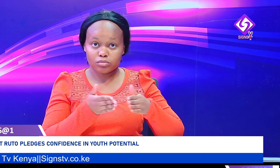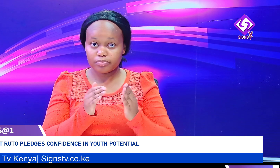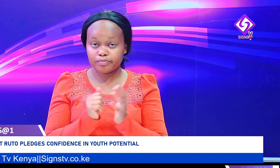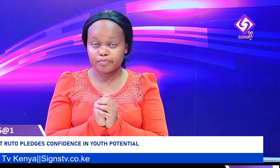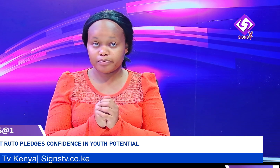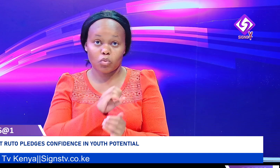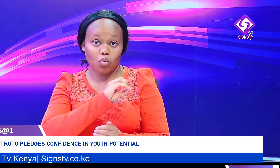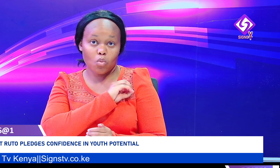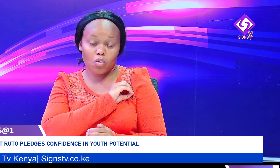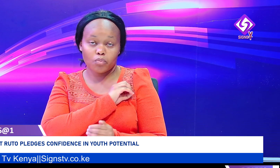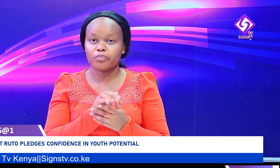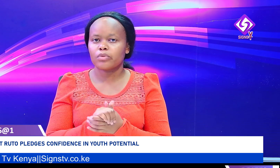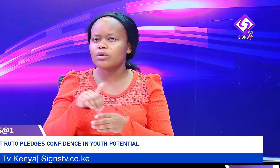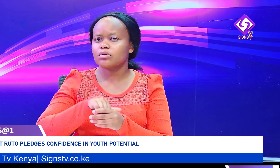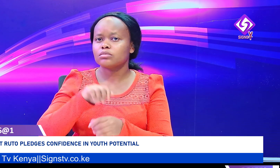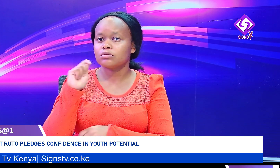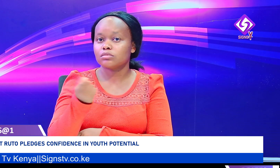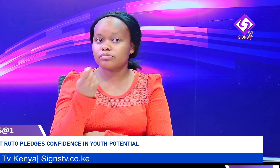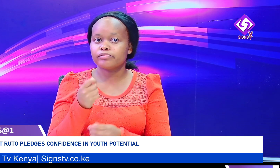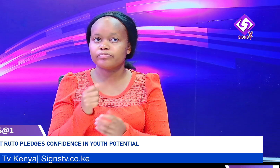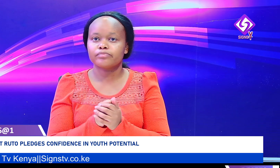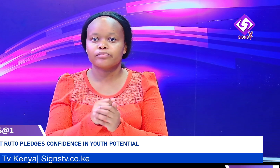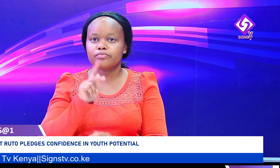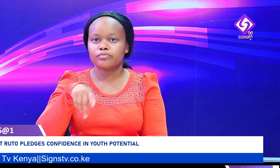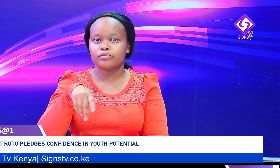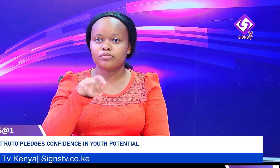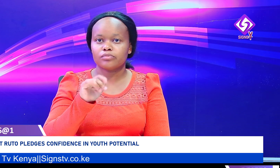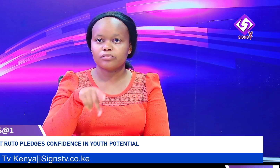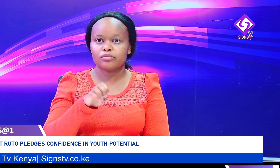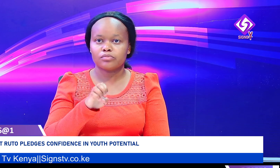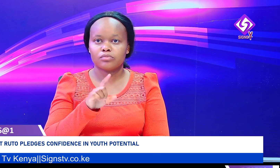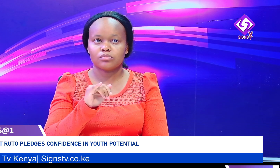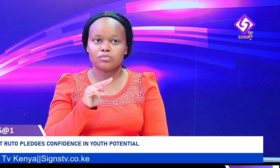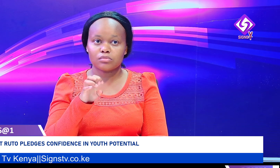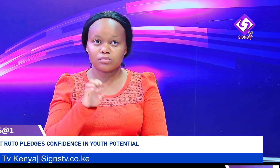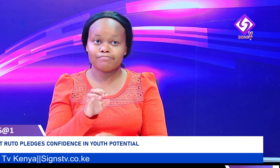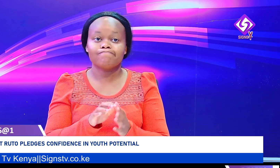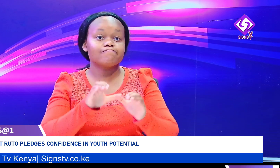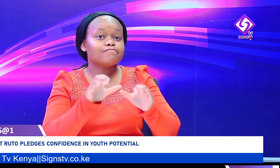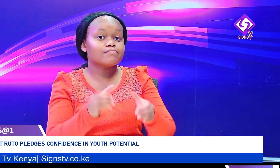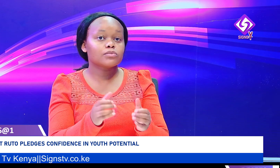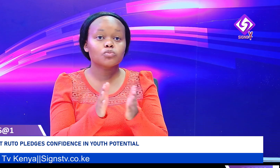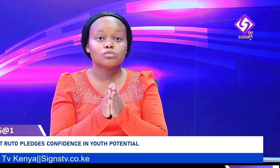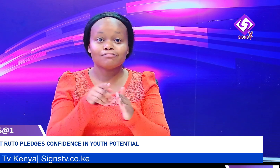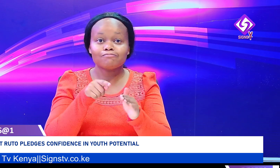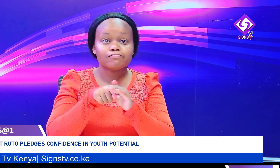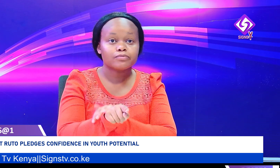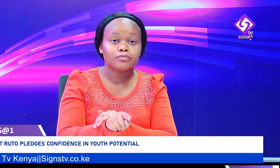And on to our next news. Kenyans now have an opportunity to own stake in the Kenya Pipeline Company